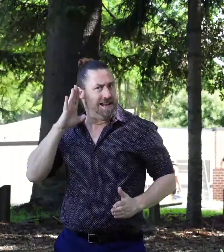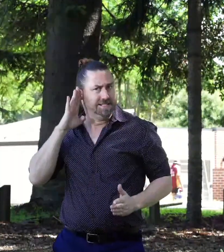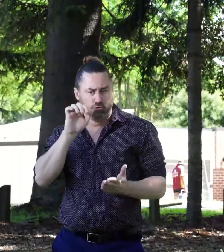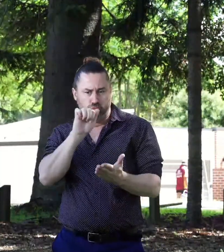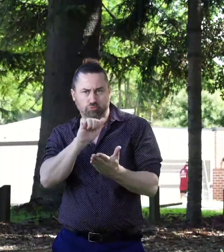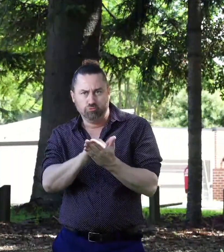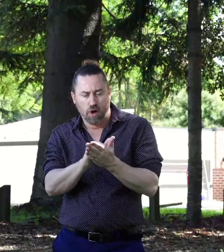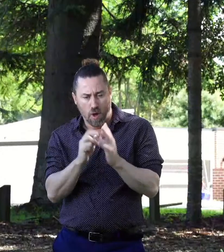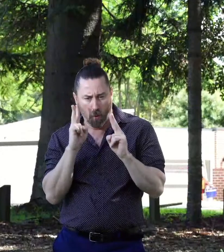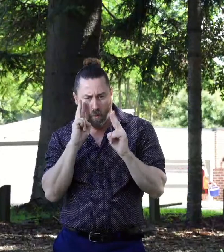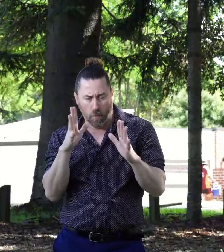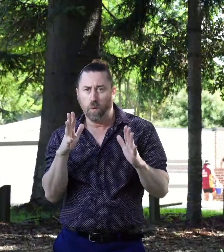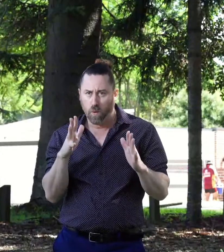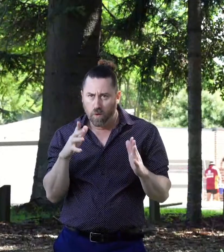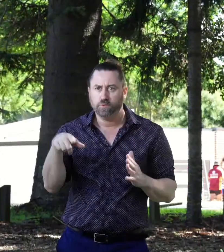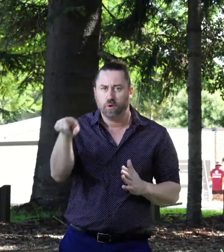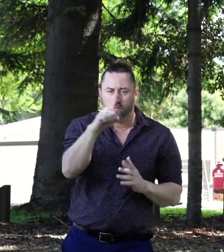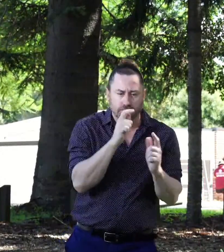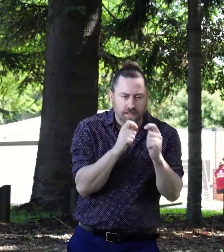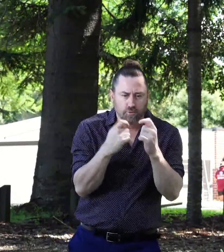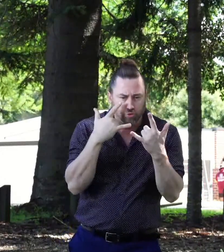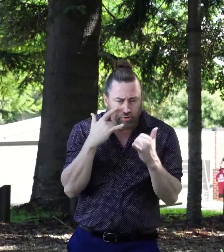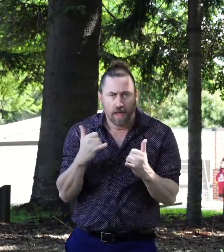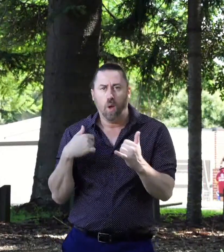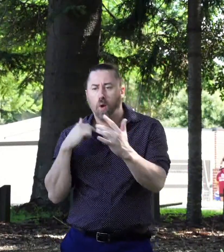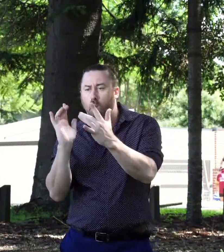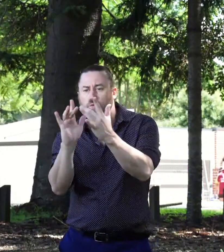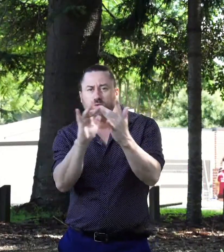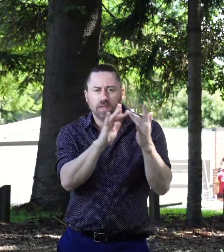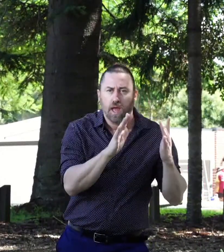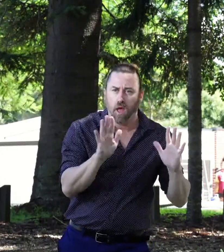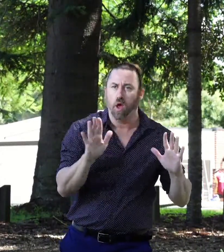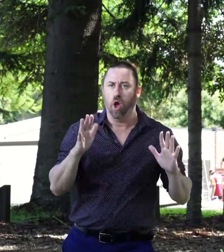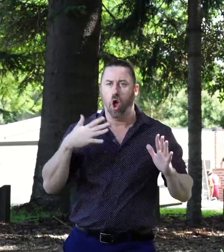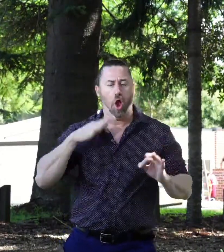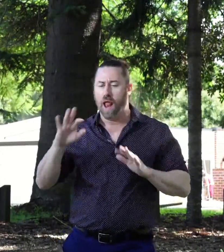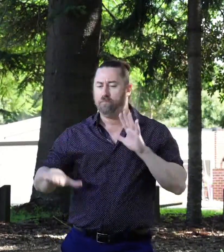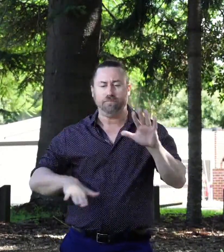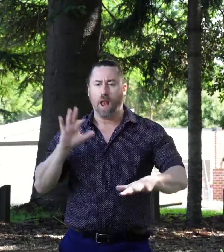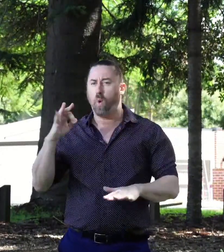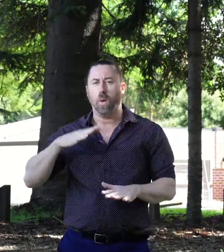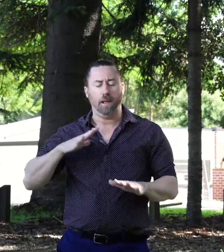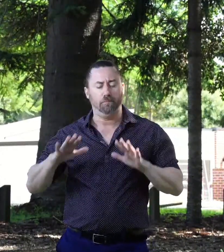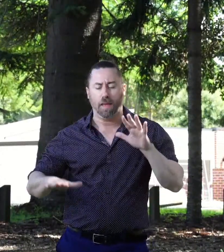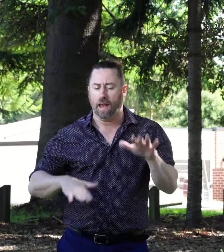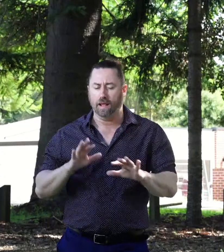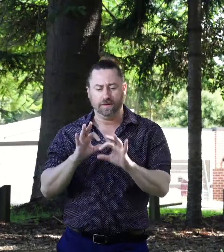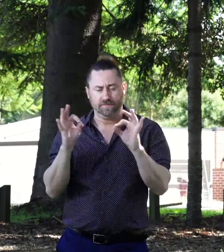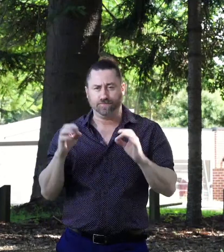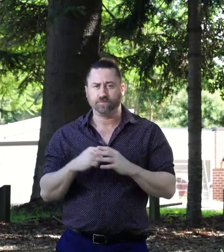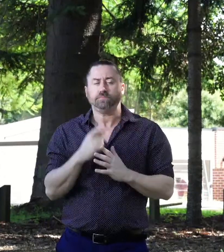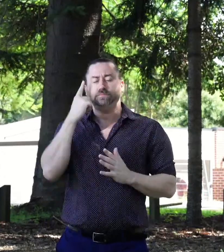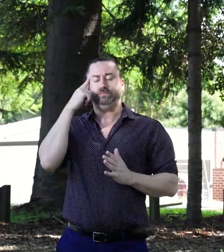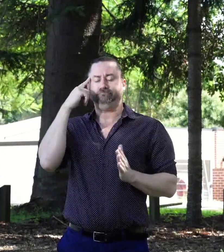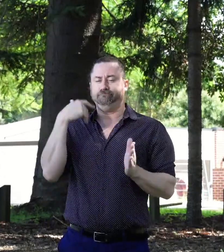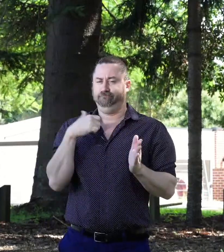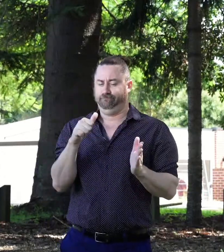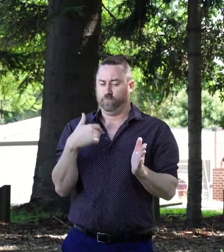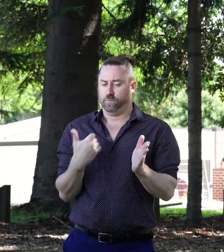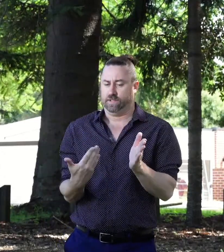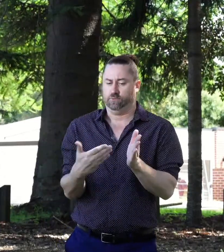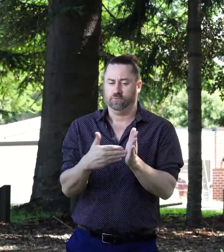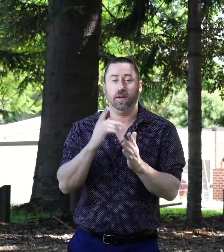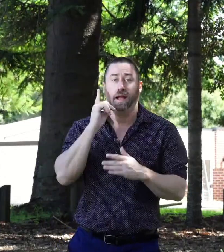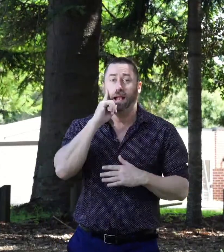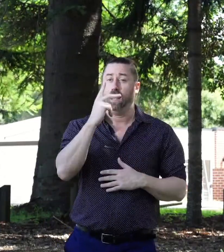their testing and the contact tracing, we're very comfortable where we are. I should also add too that